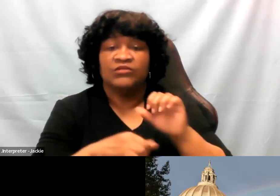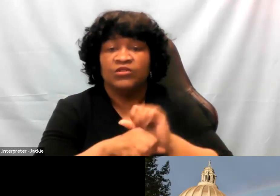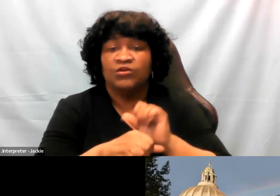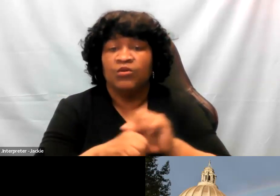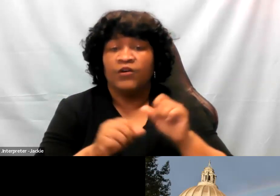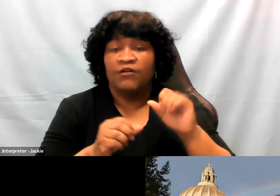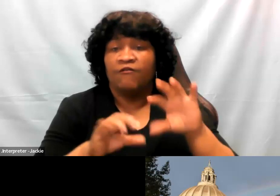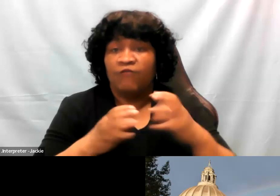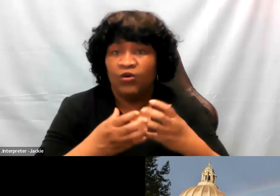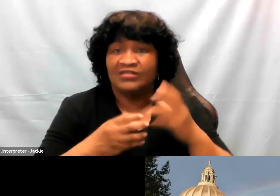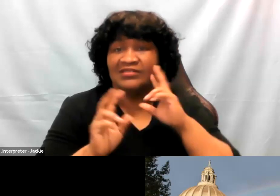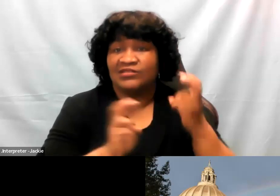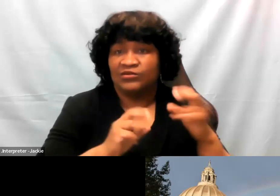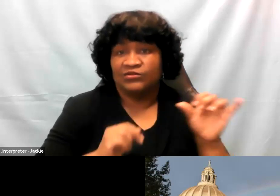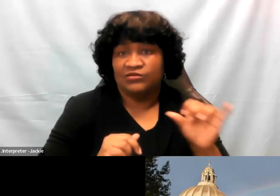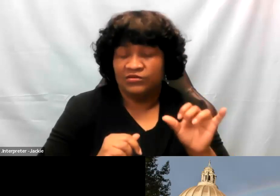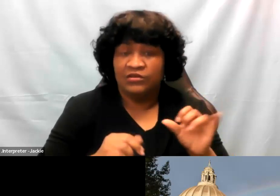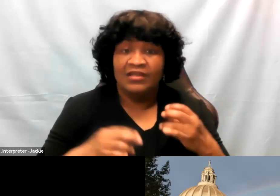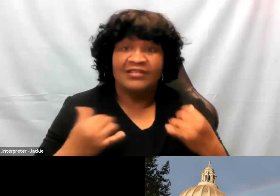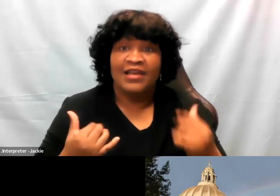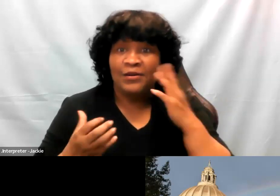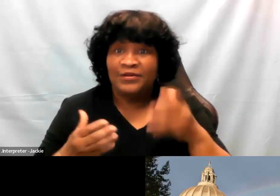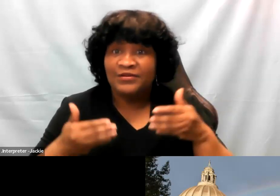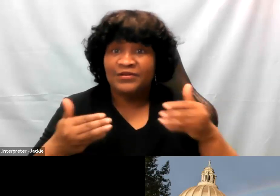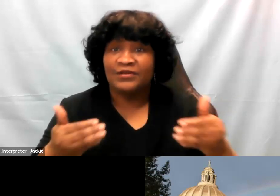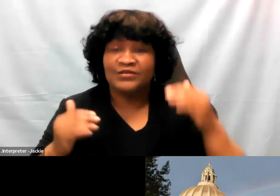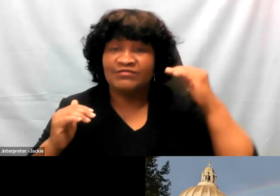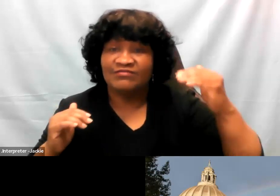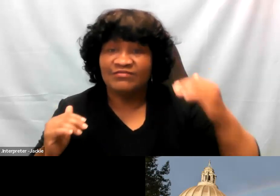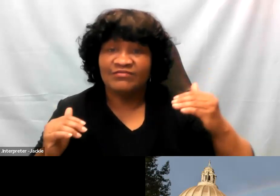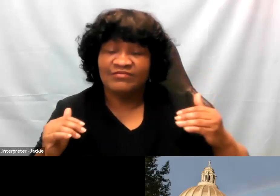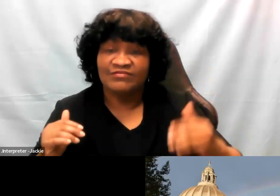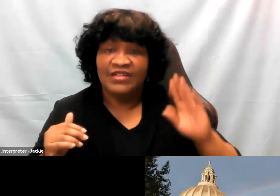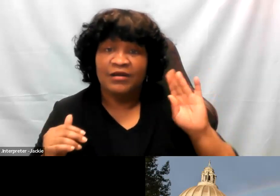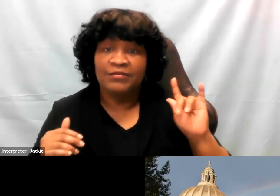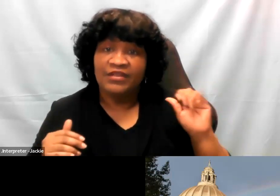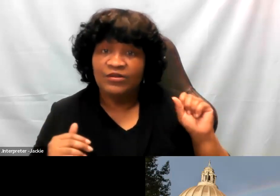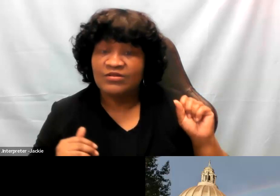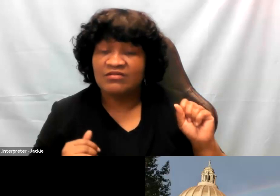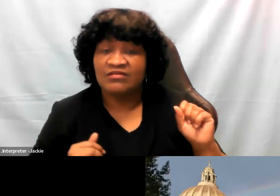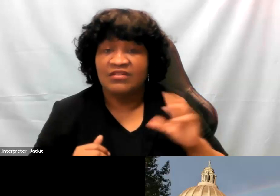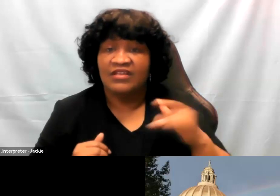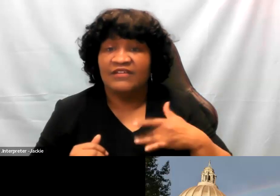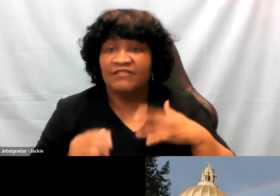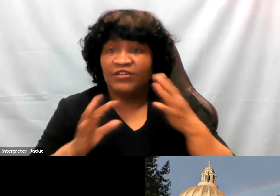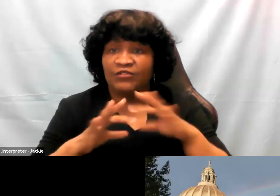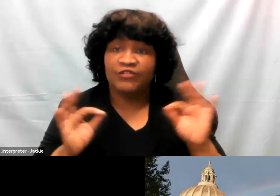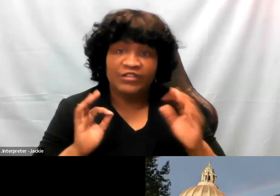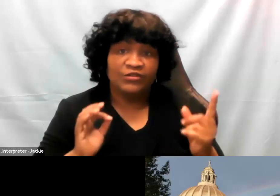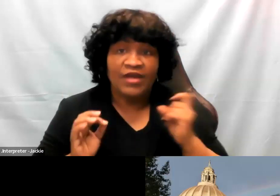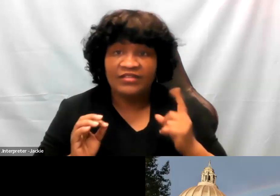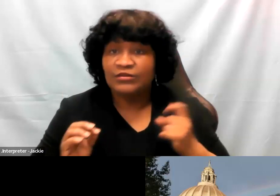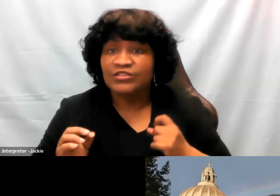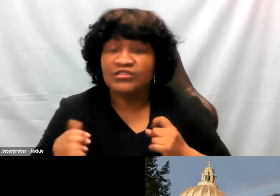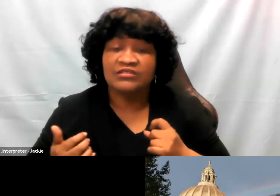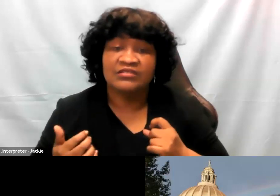well. So with that, I'm going to go through a litany of bills. Feel free to ask